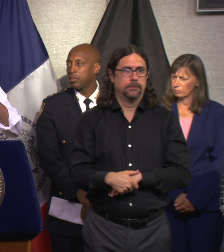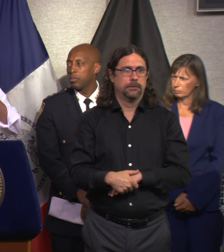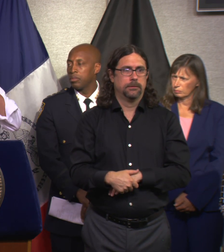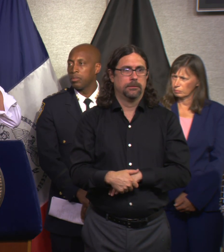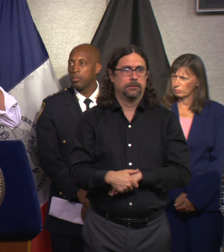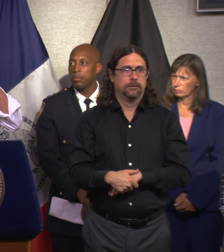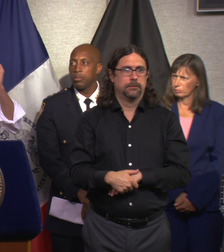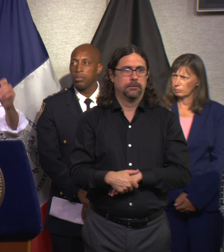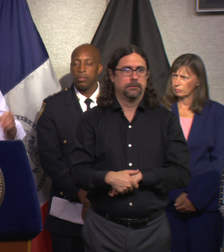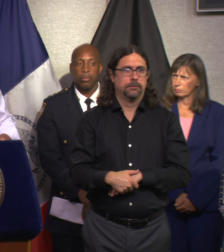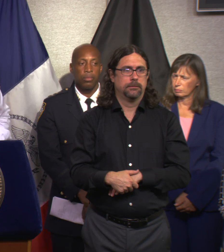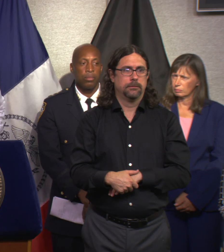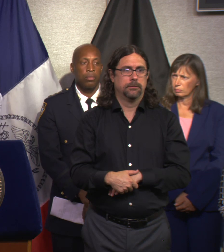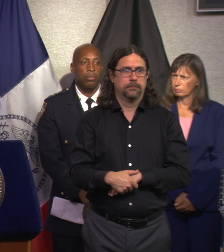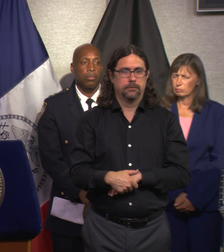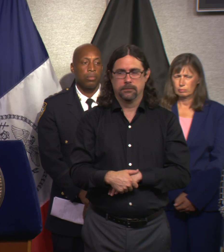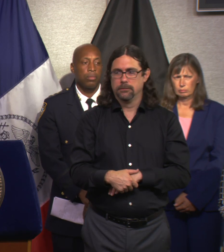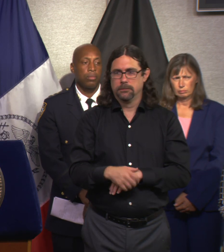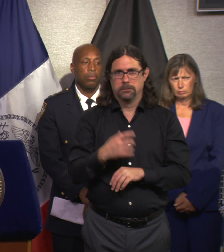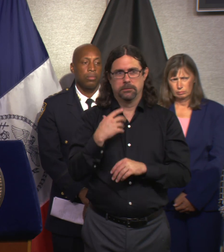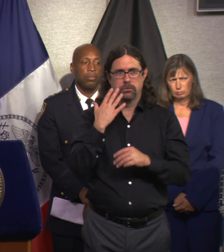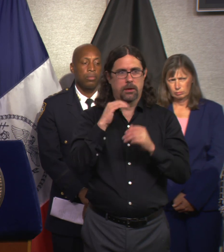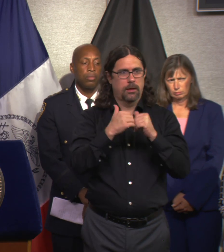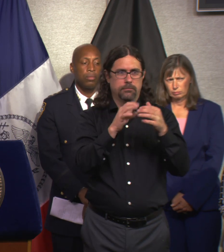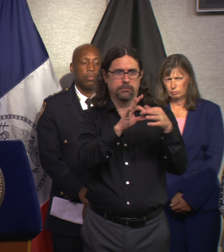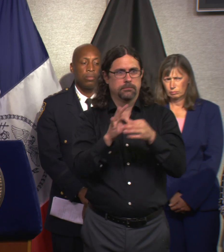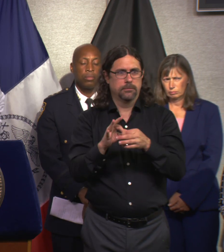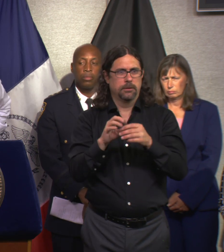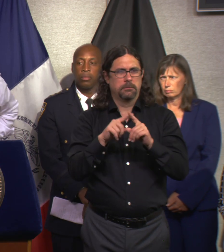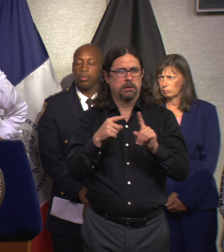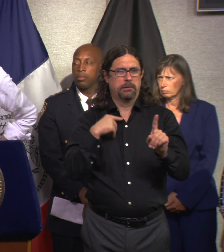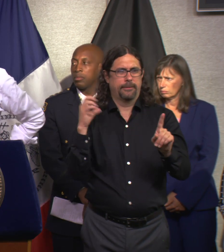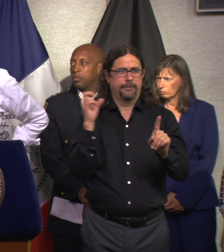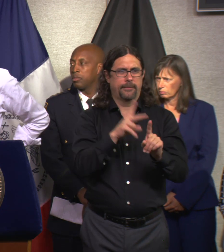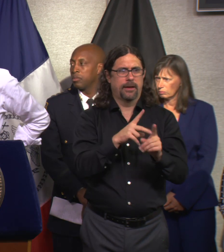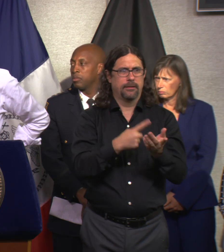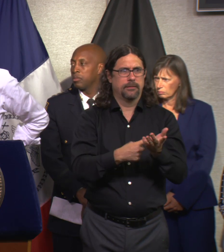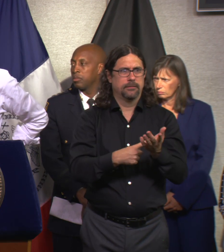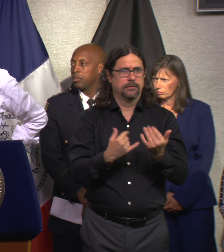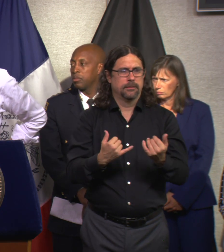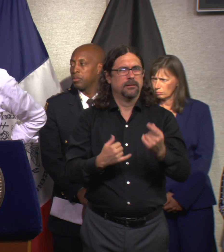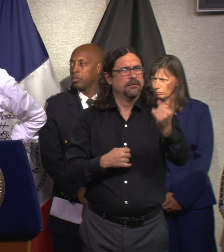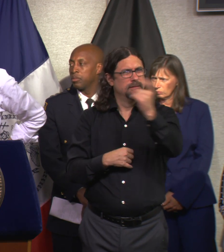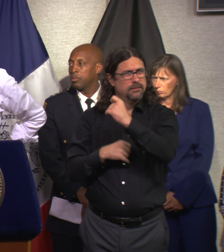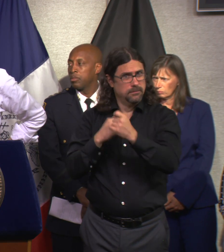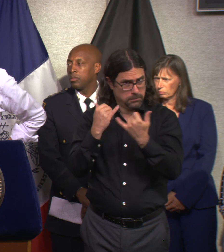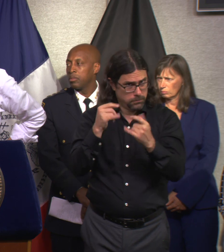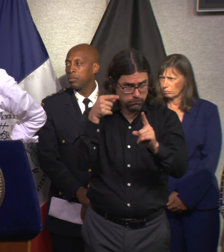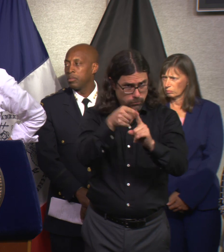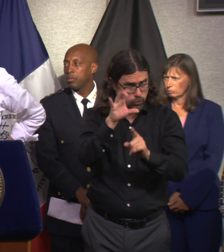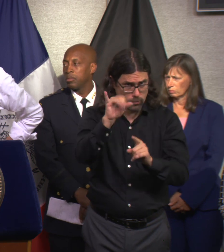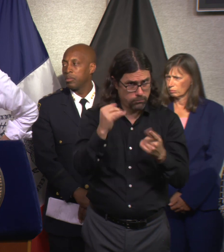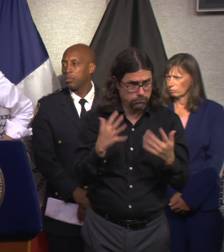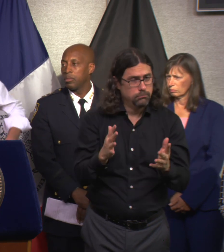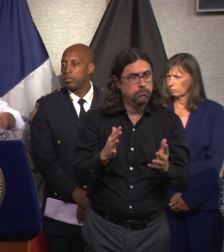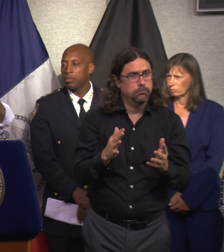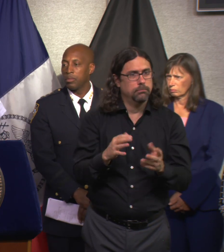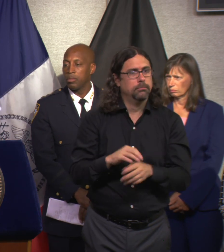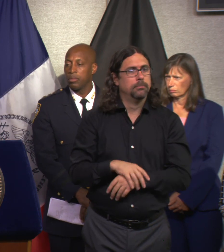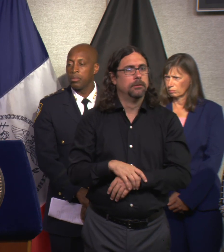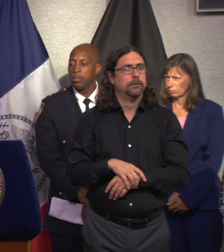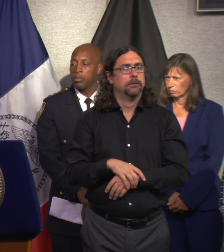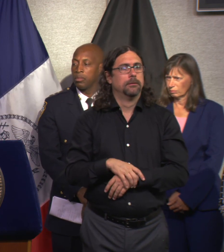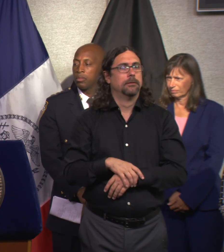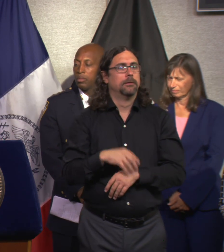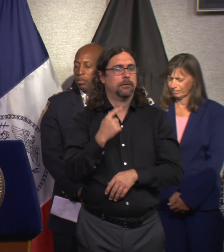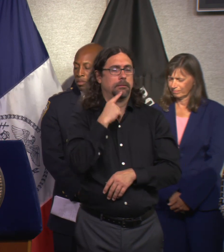Okay, so let's come back to you on that with a, It's only in Coney Island right now, that outage. By far chance as we yet? know. Okay, come on over so people